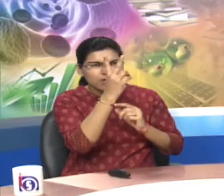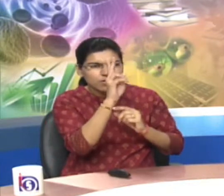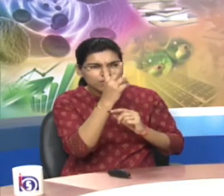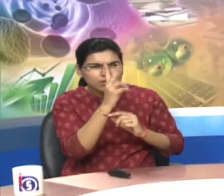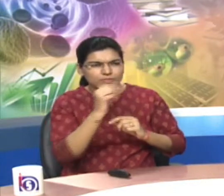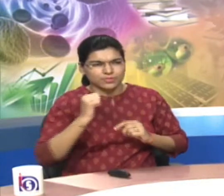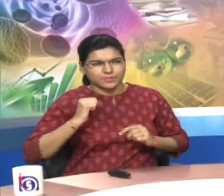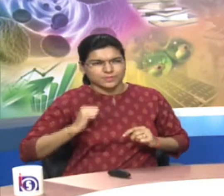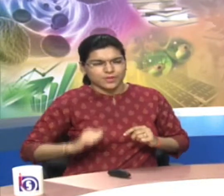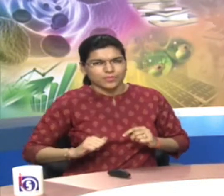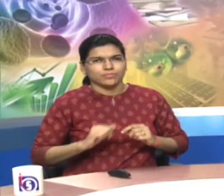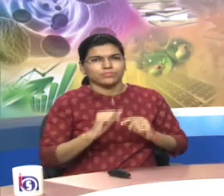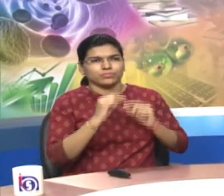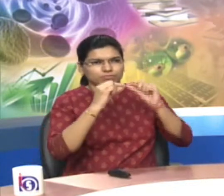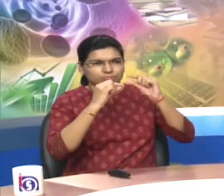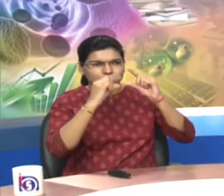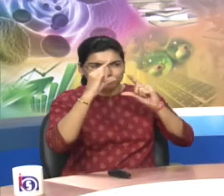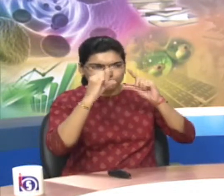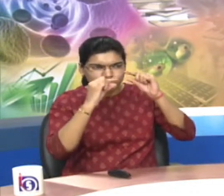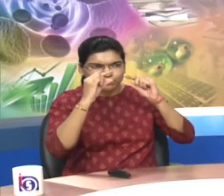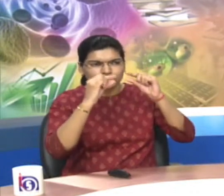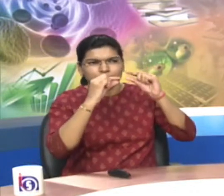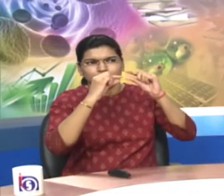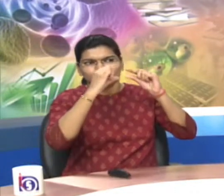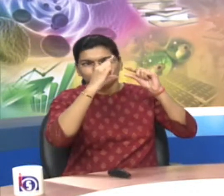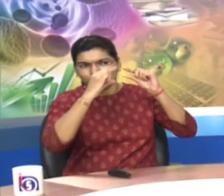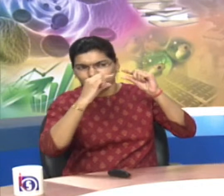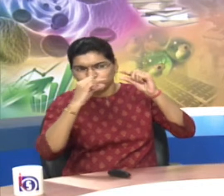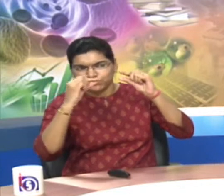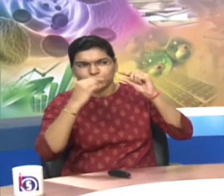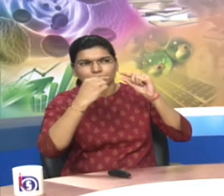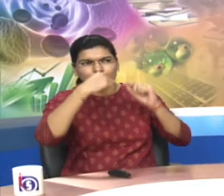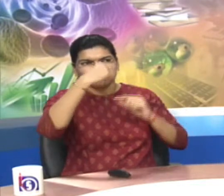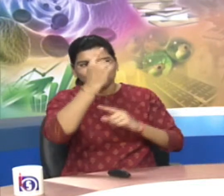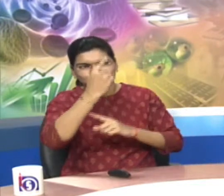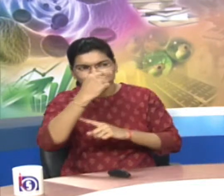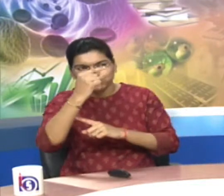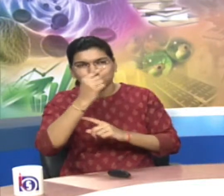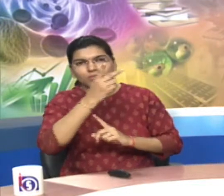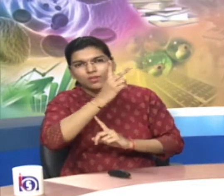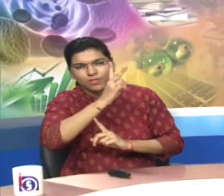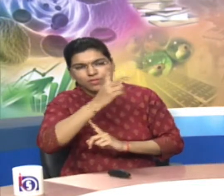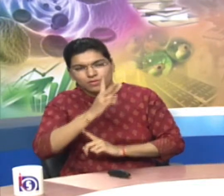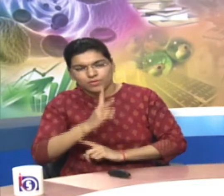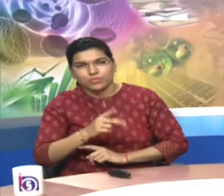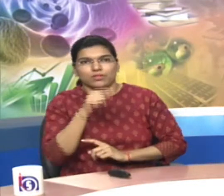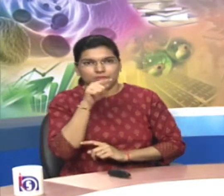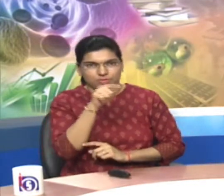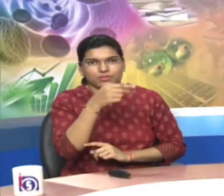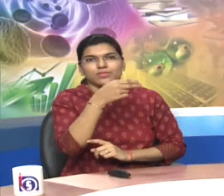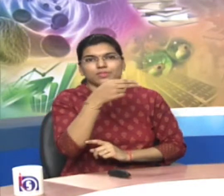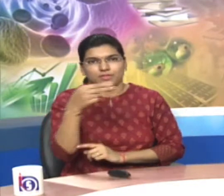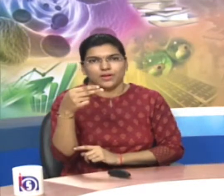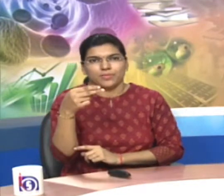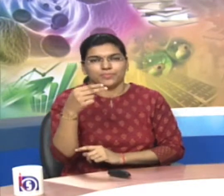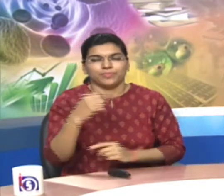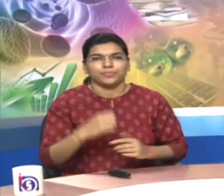font style. There are different styles, small or stylish written words.